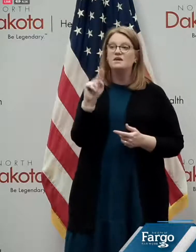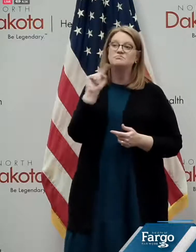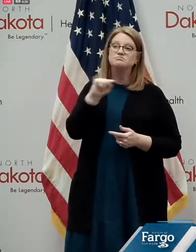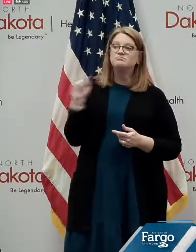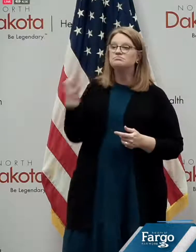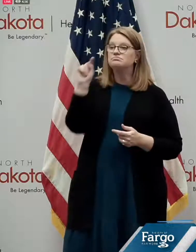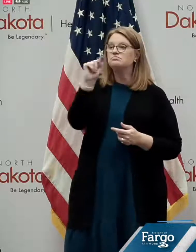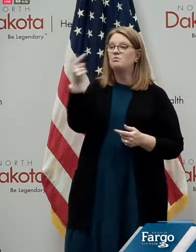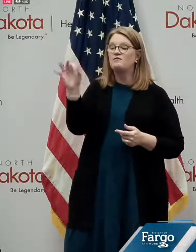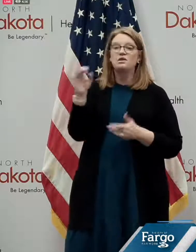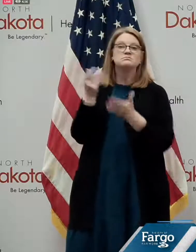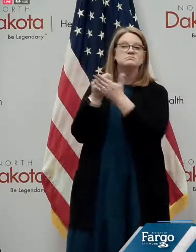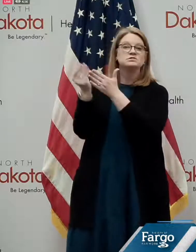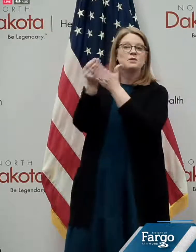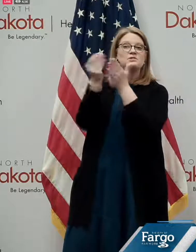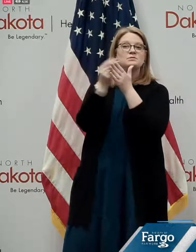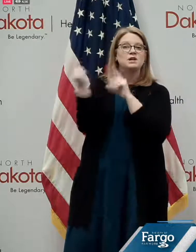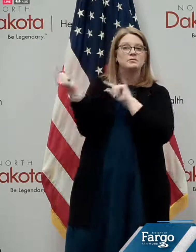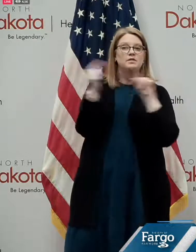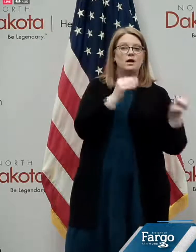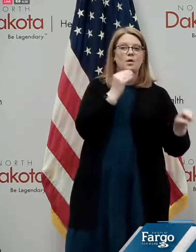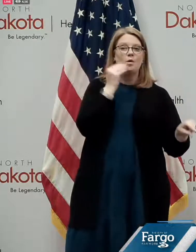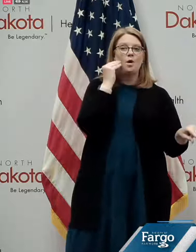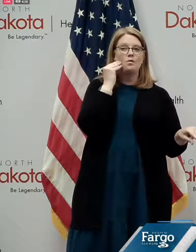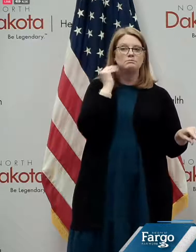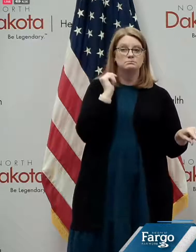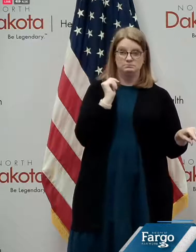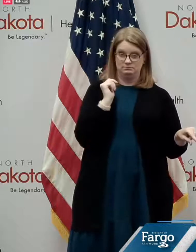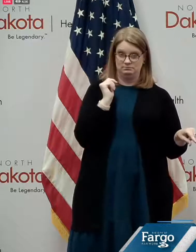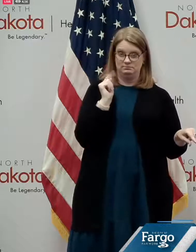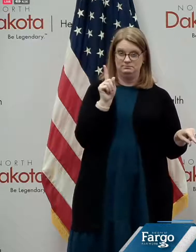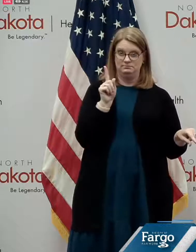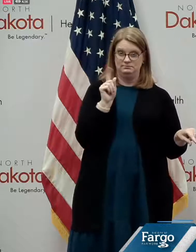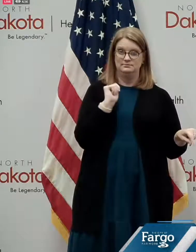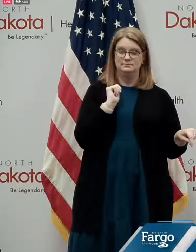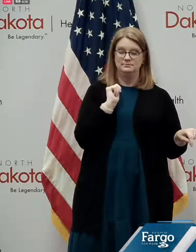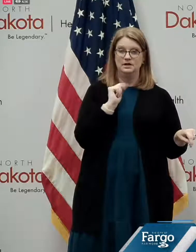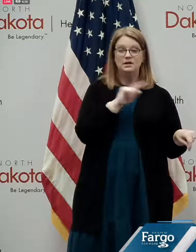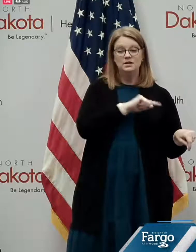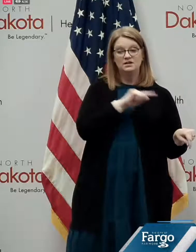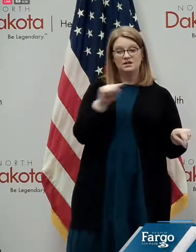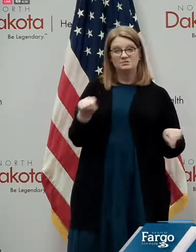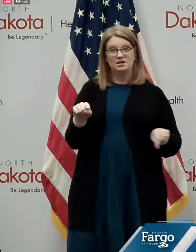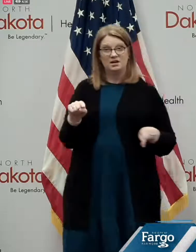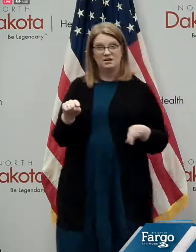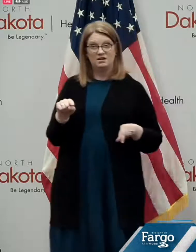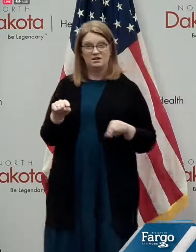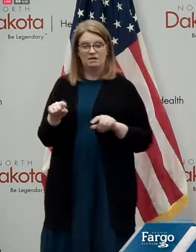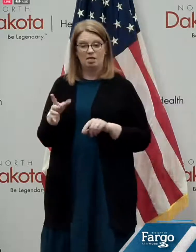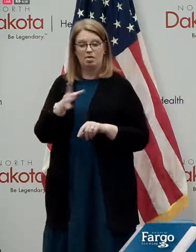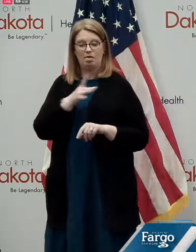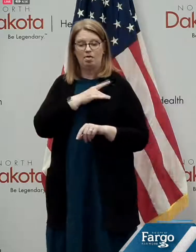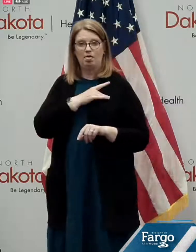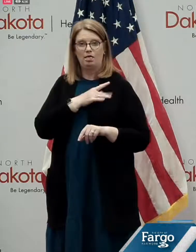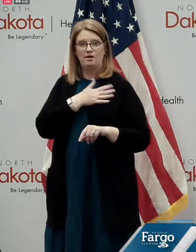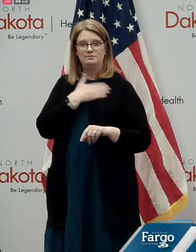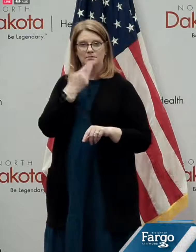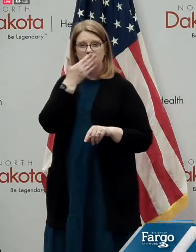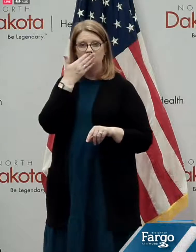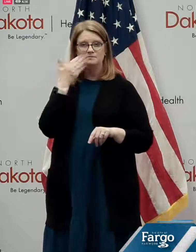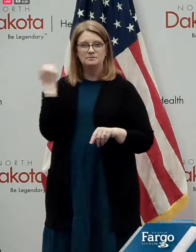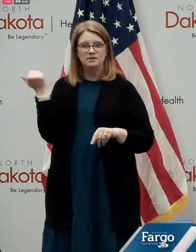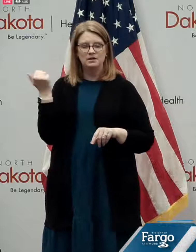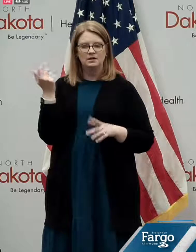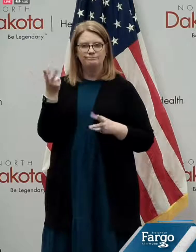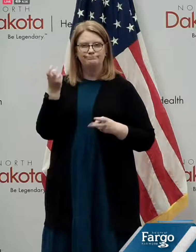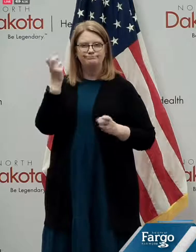again, good idea that when they're here, that they're not bringing something home with them other than just the groceries or their supplies. And so